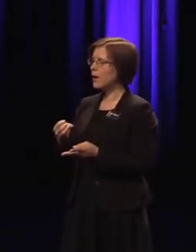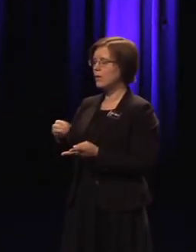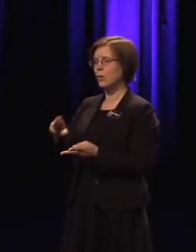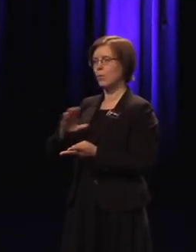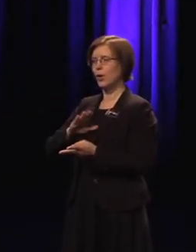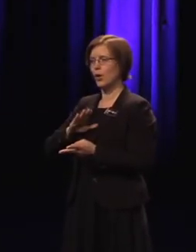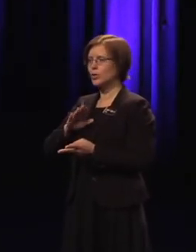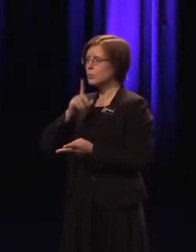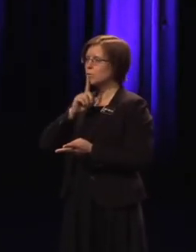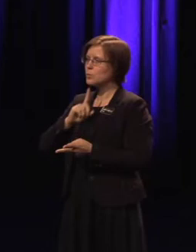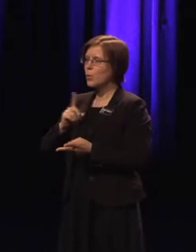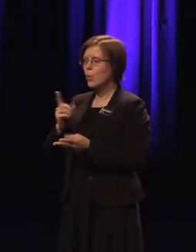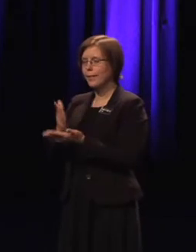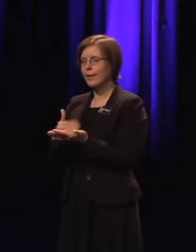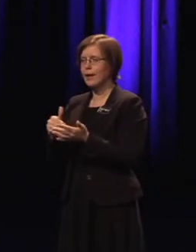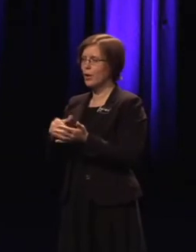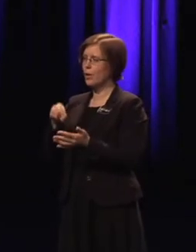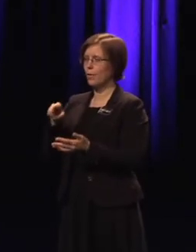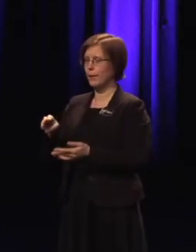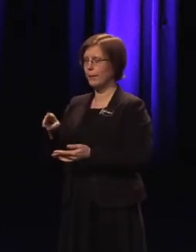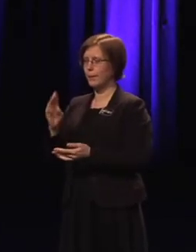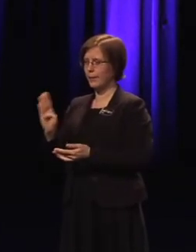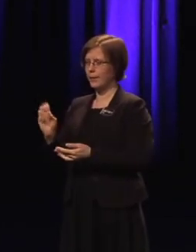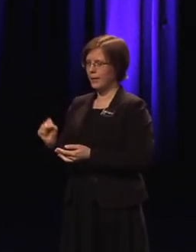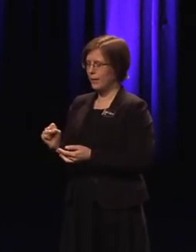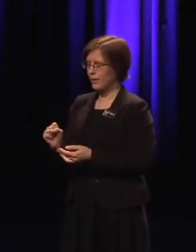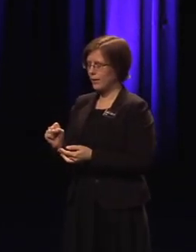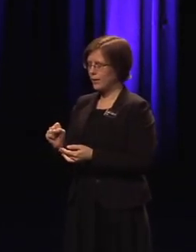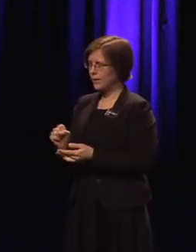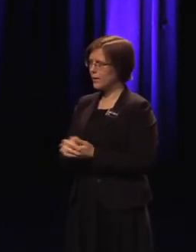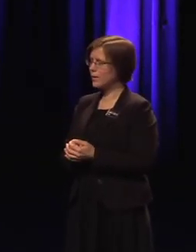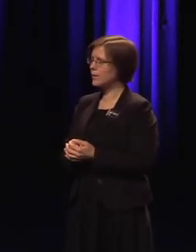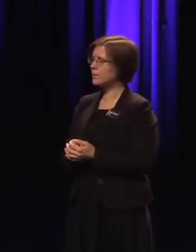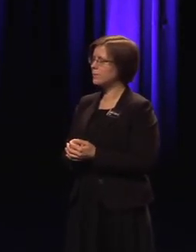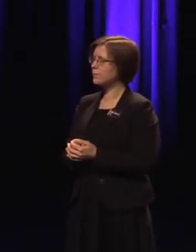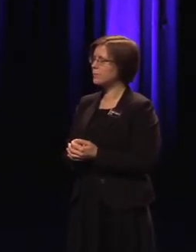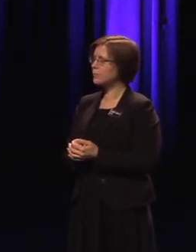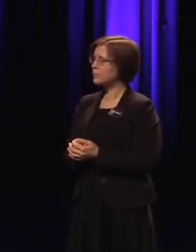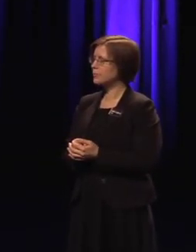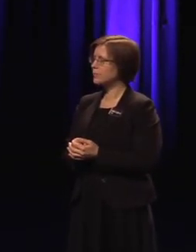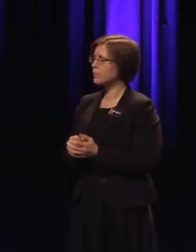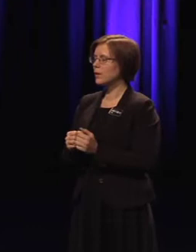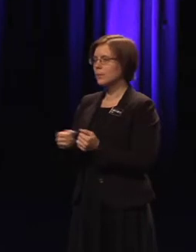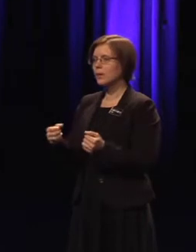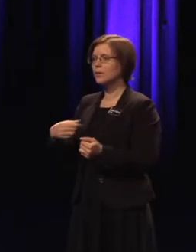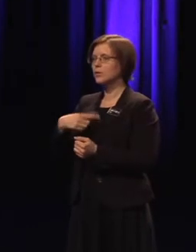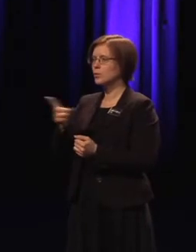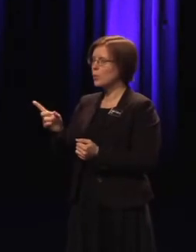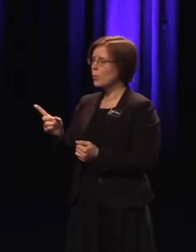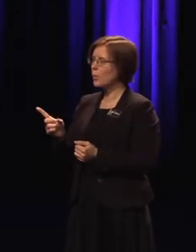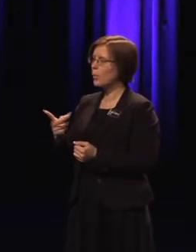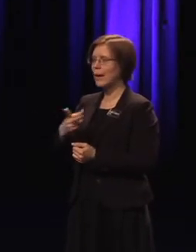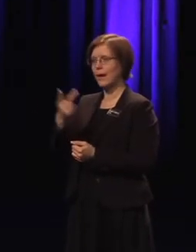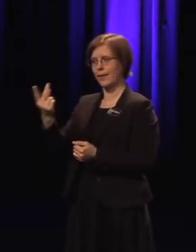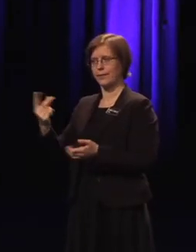confines of the Mdgs. Rather, it is the degree to which those or any other